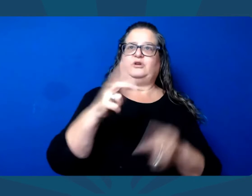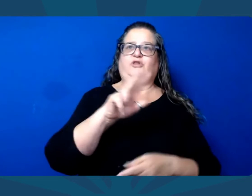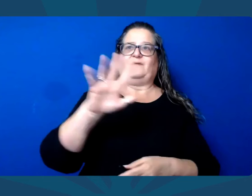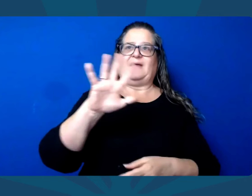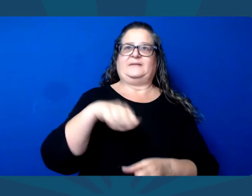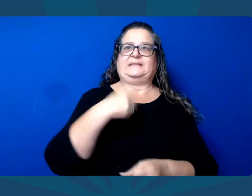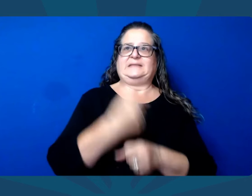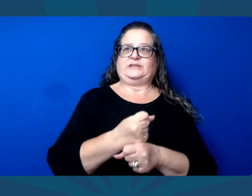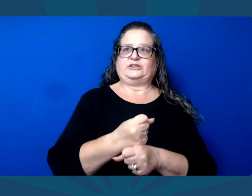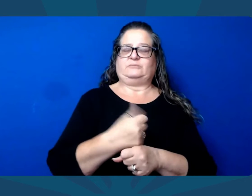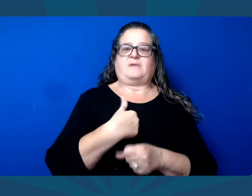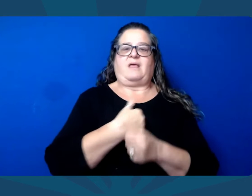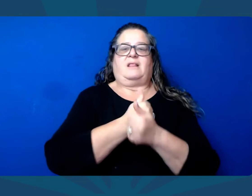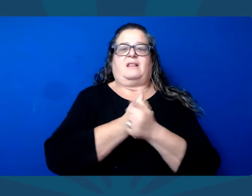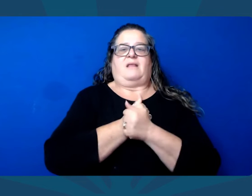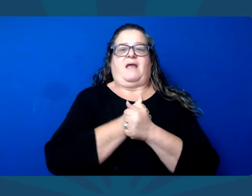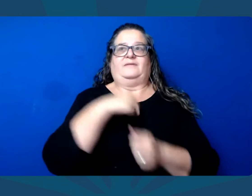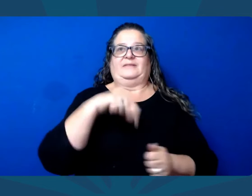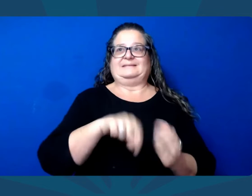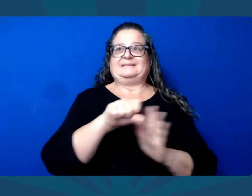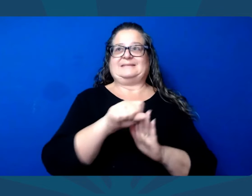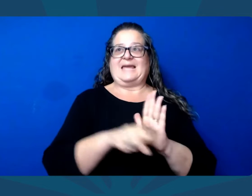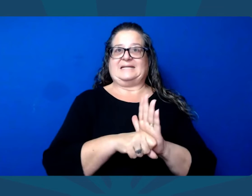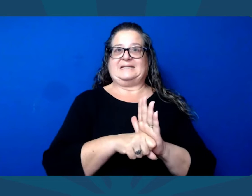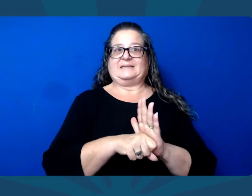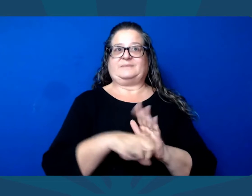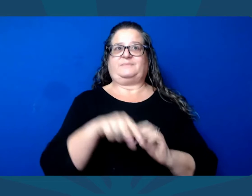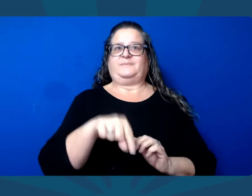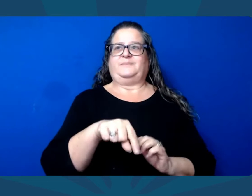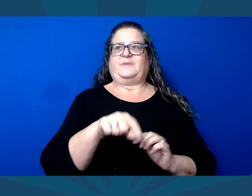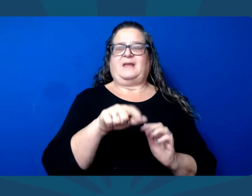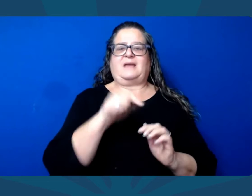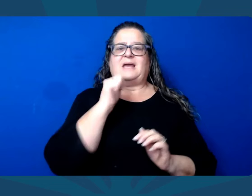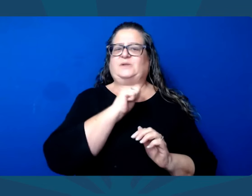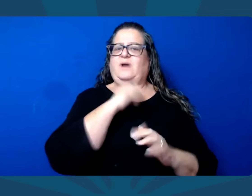I have lived in Arizona for over 35 years, and I love this state.